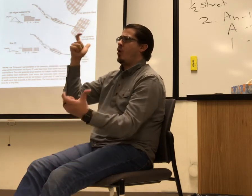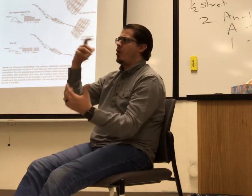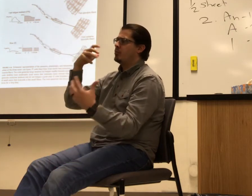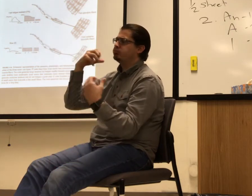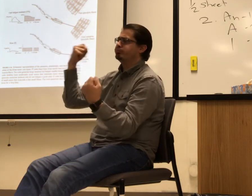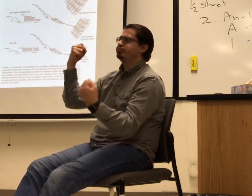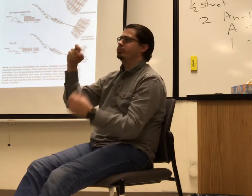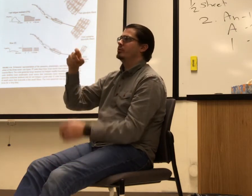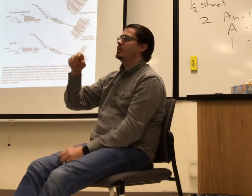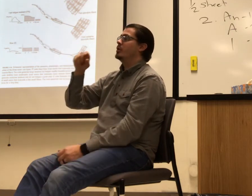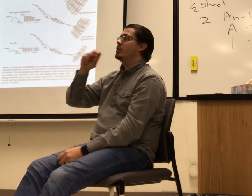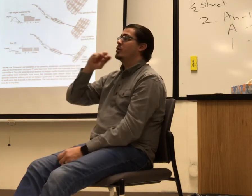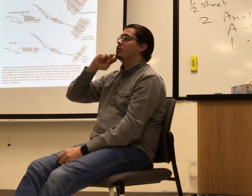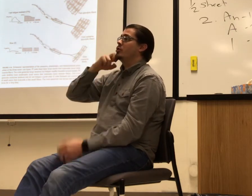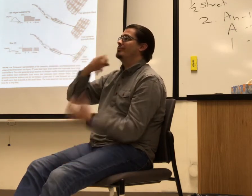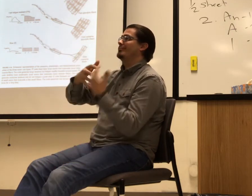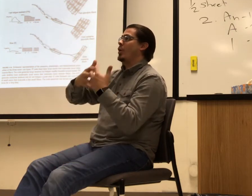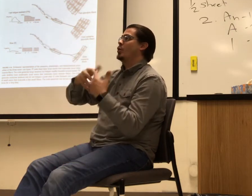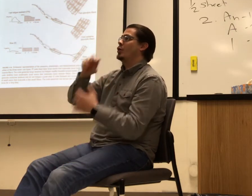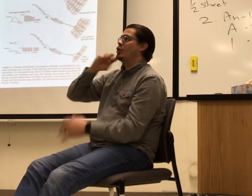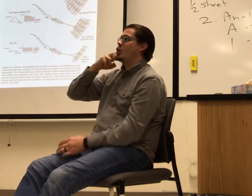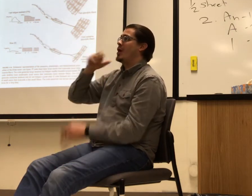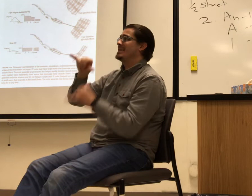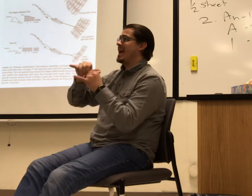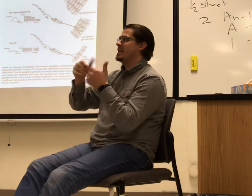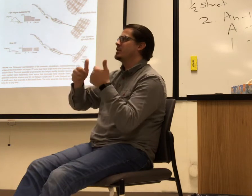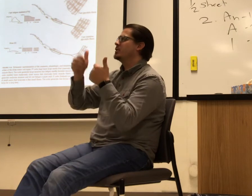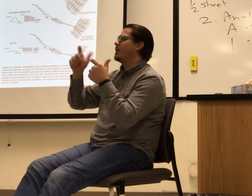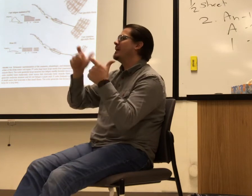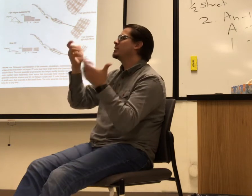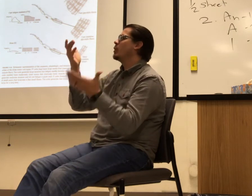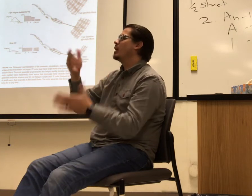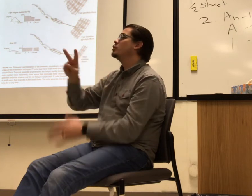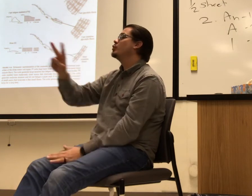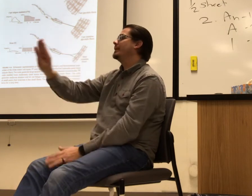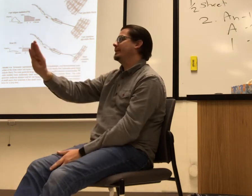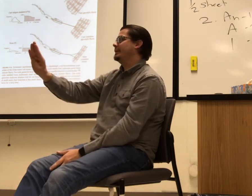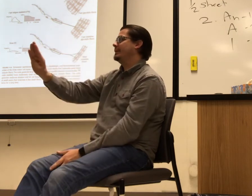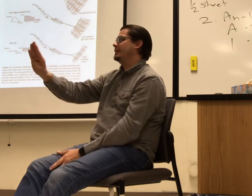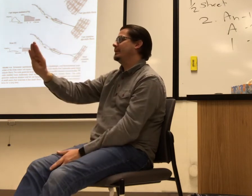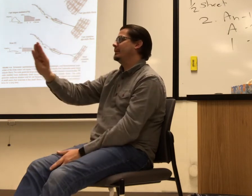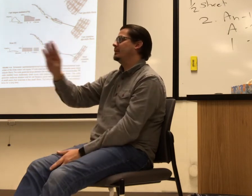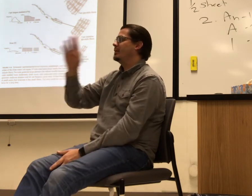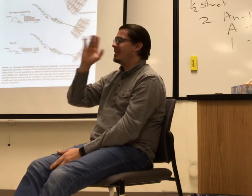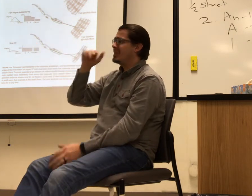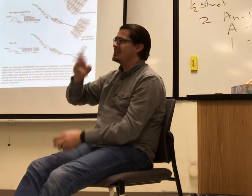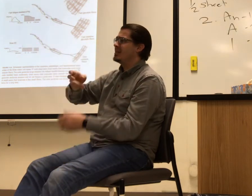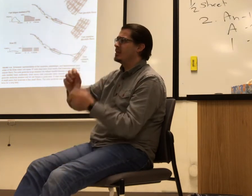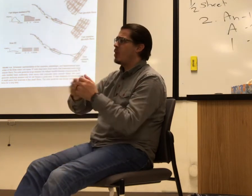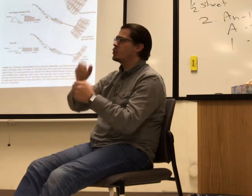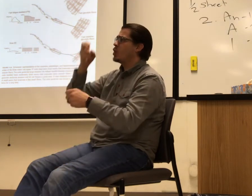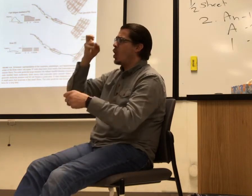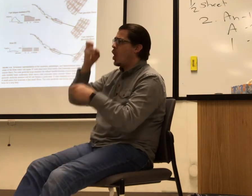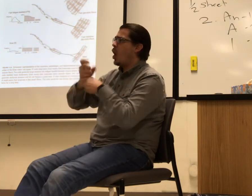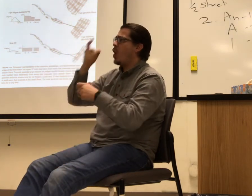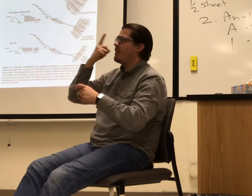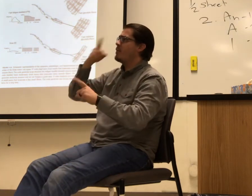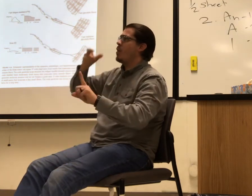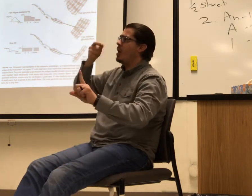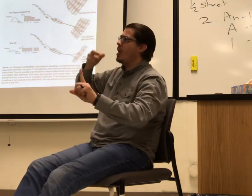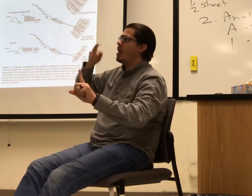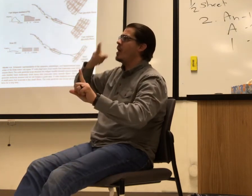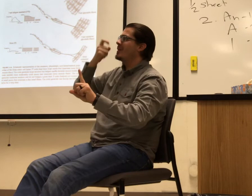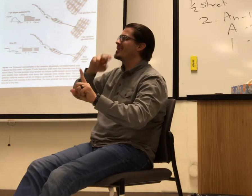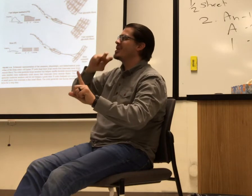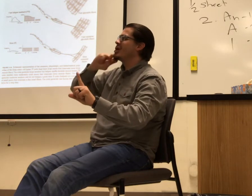body size, which one was the biggest? 2B. The 2B. They're the hardest to stimulate because